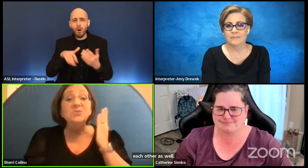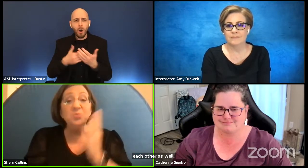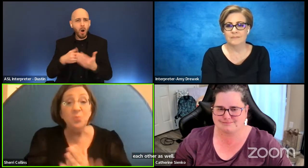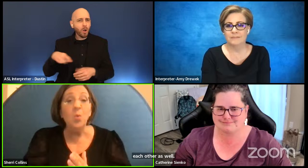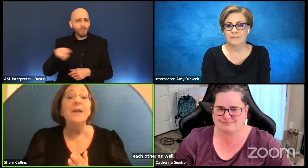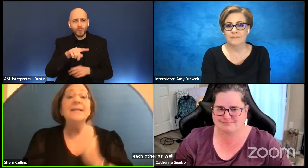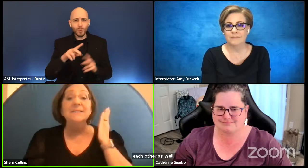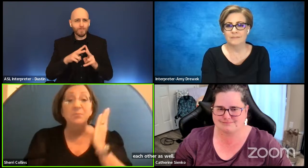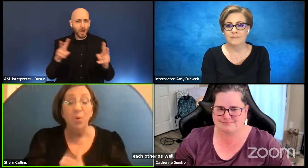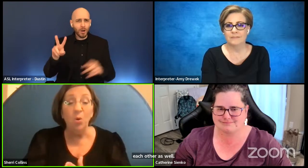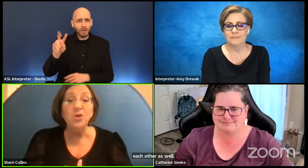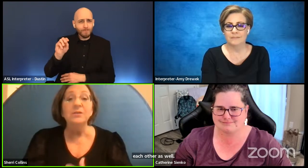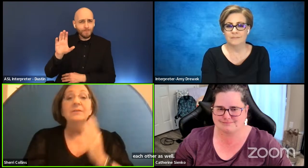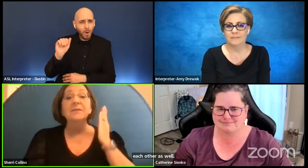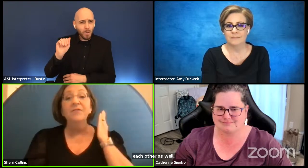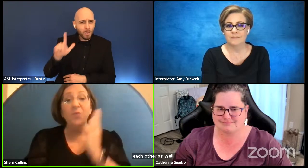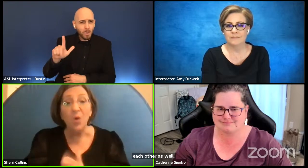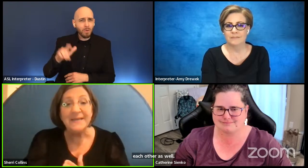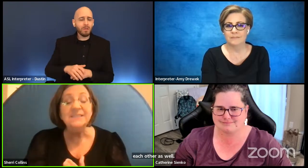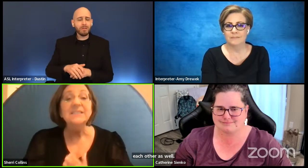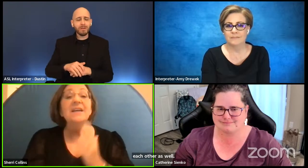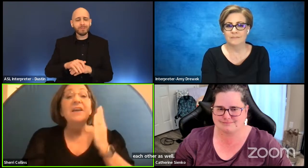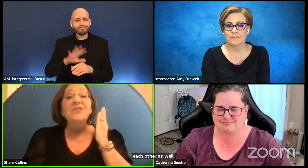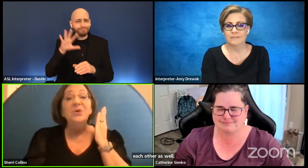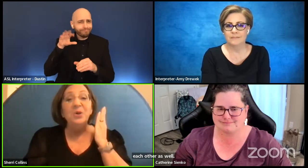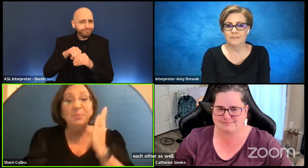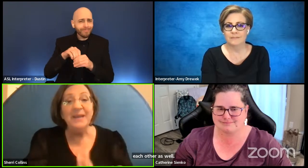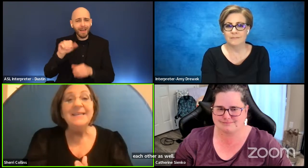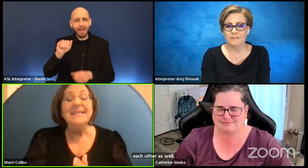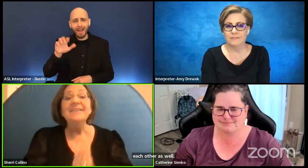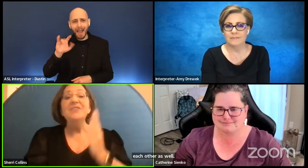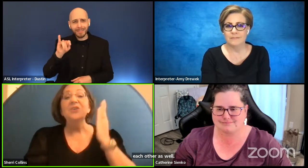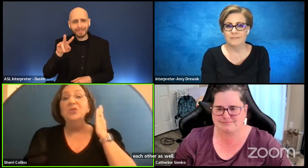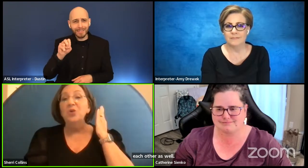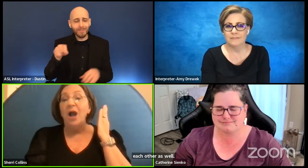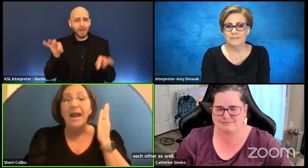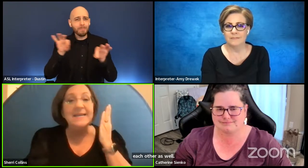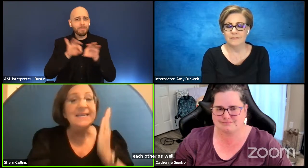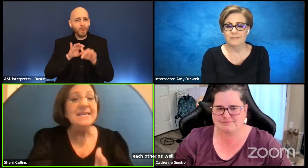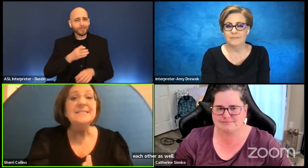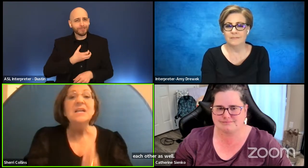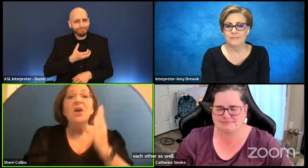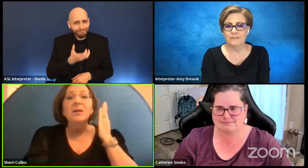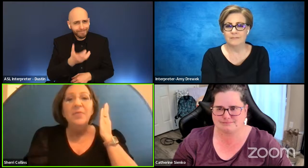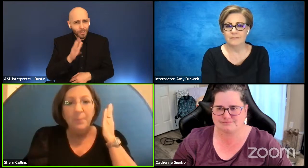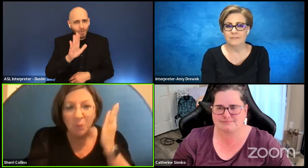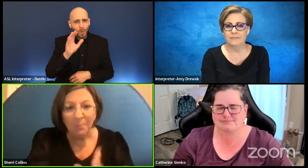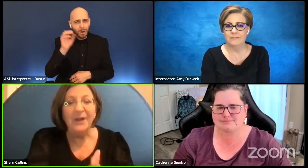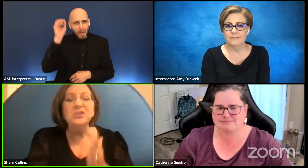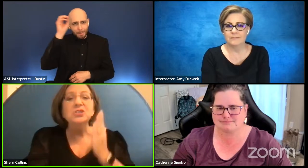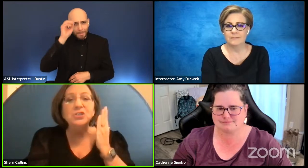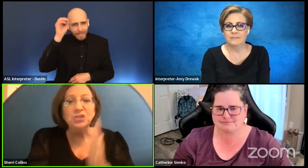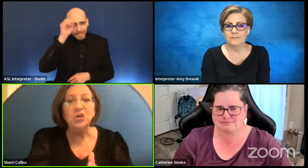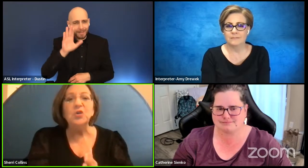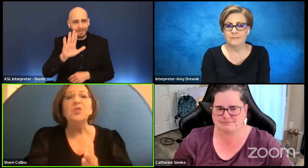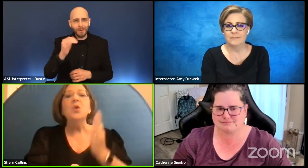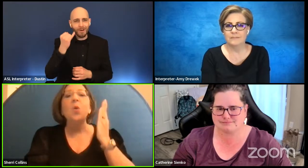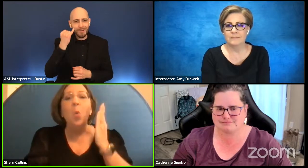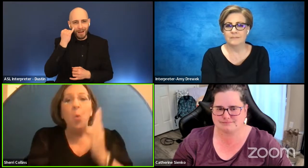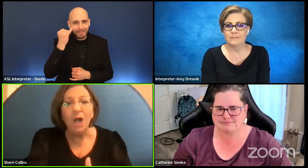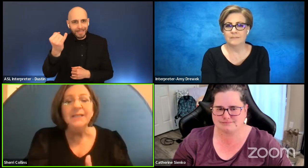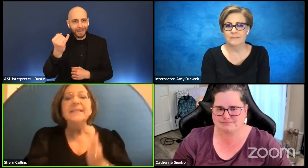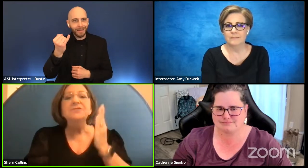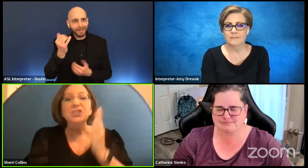and that's what is important. Your voice, your opinion, your ideas to better